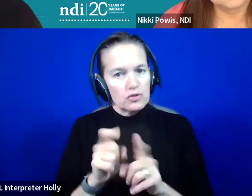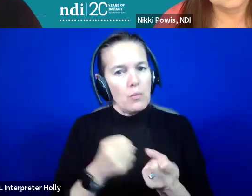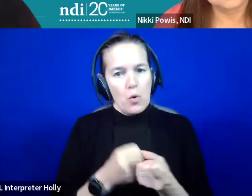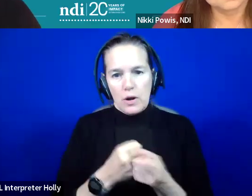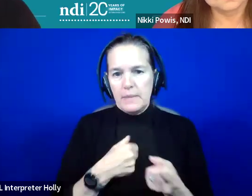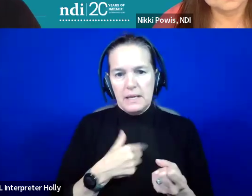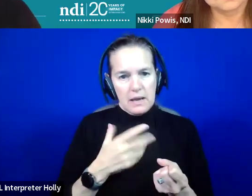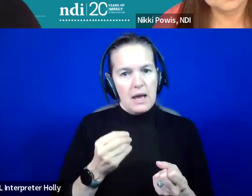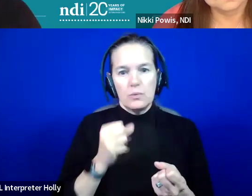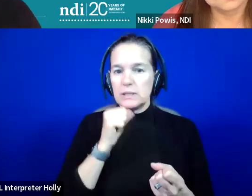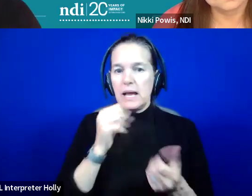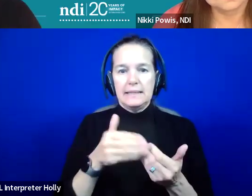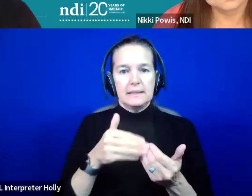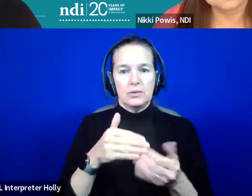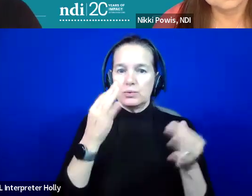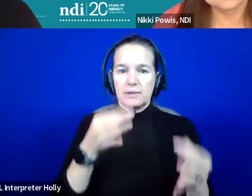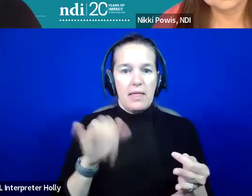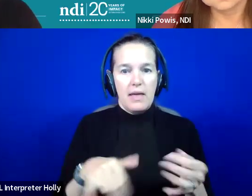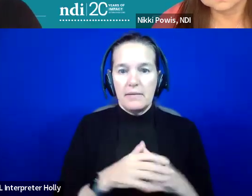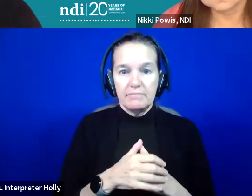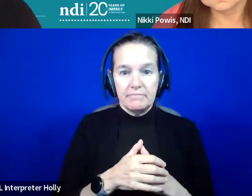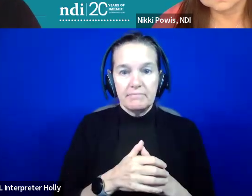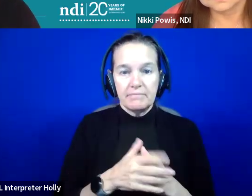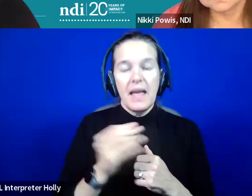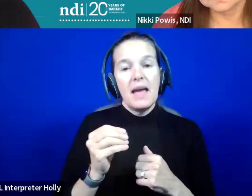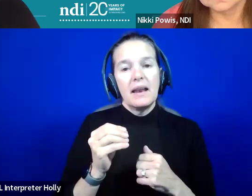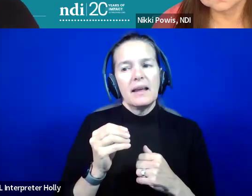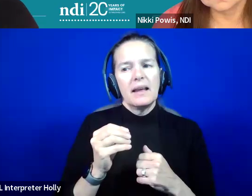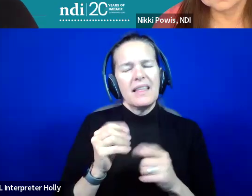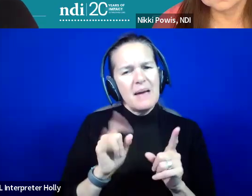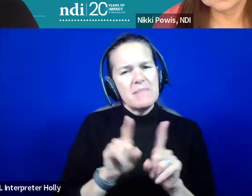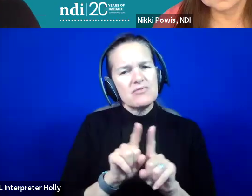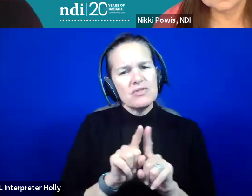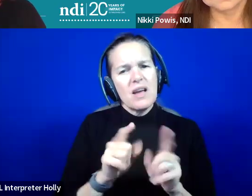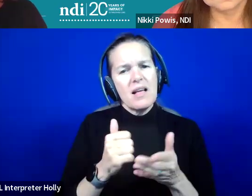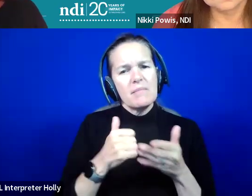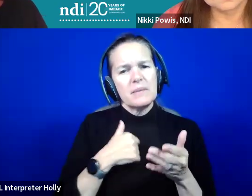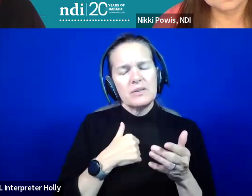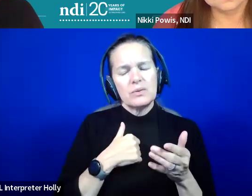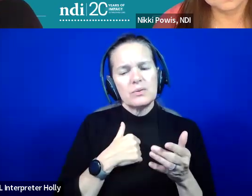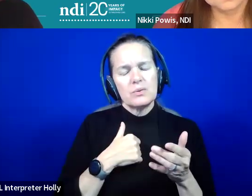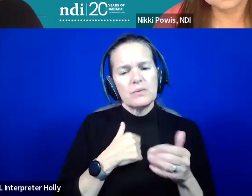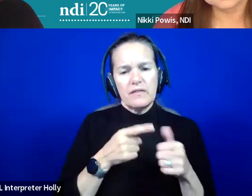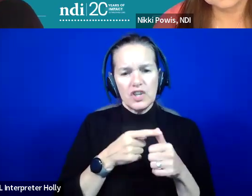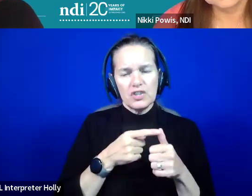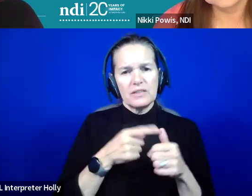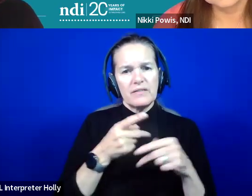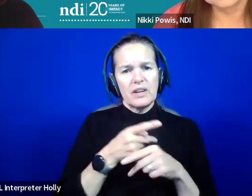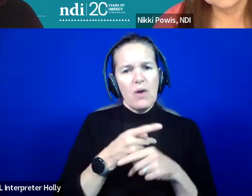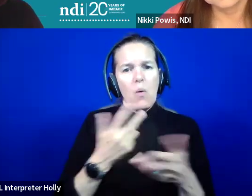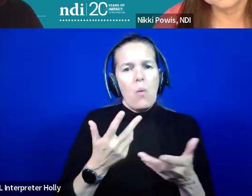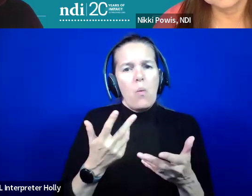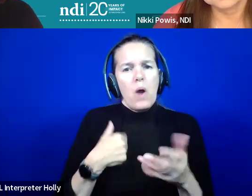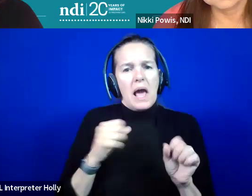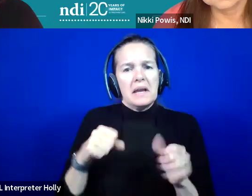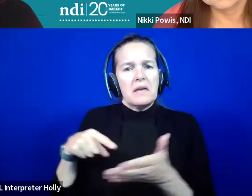decision originally, and he actually helped me develop. He helped me look into see number one, what was I able to afford? Did I want to